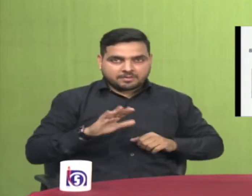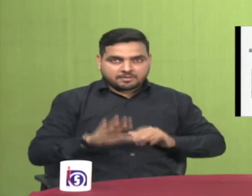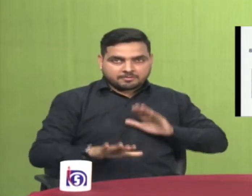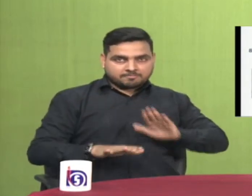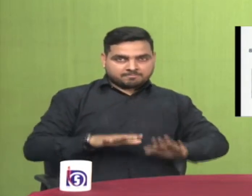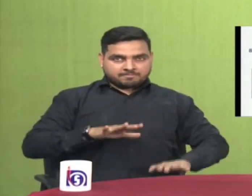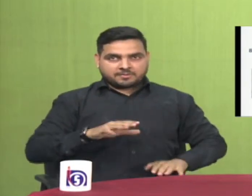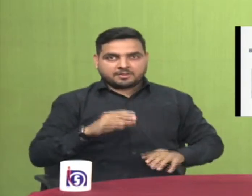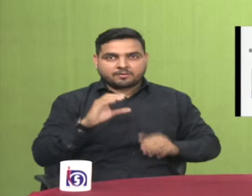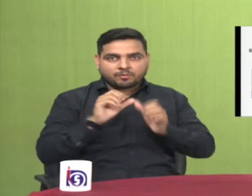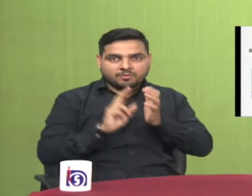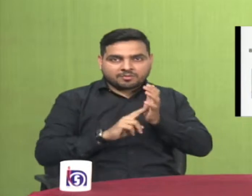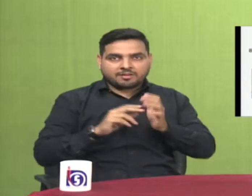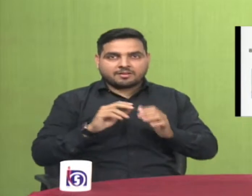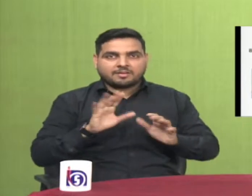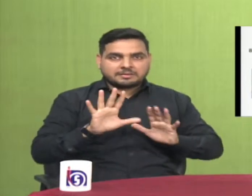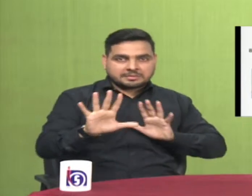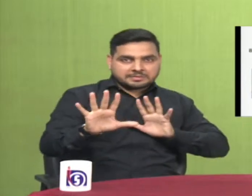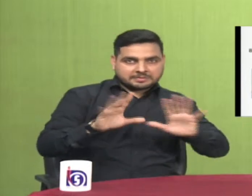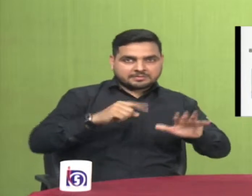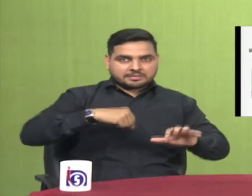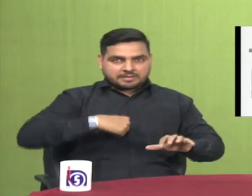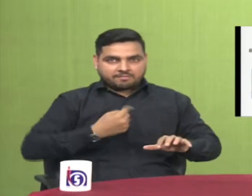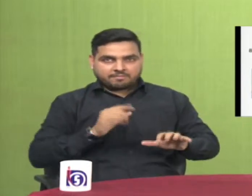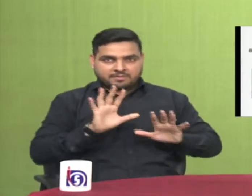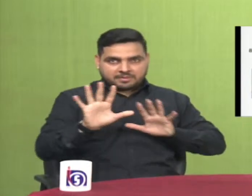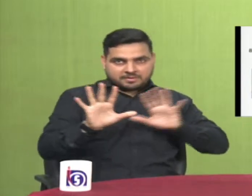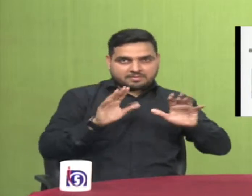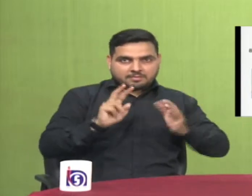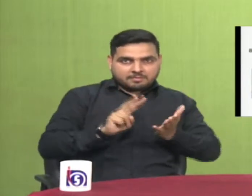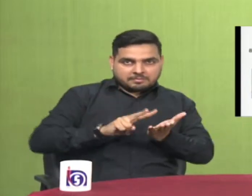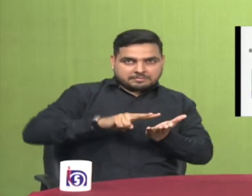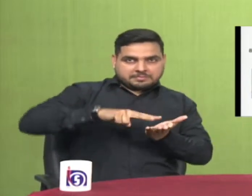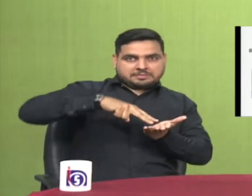by holding on to furniture,